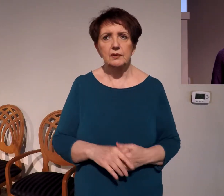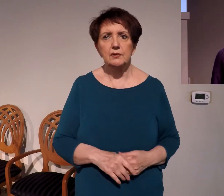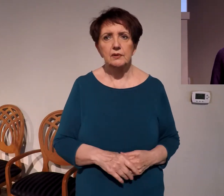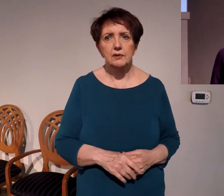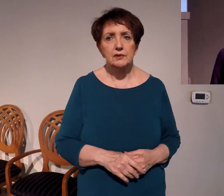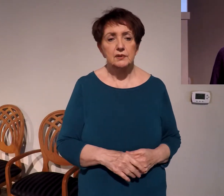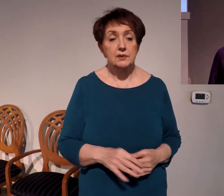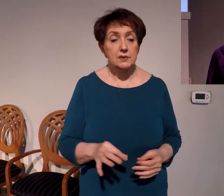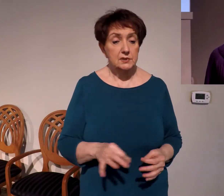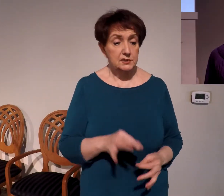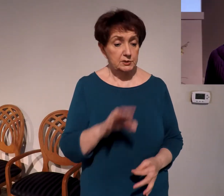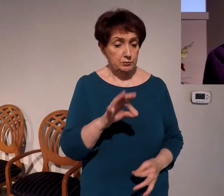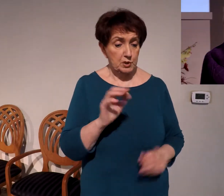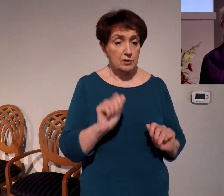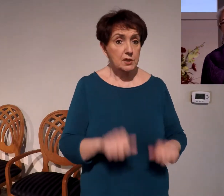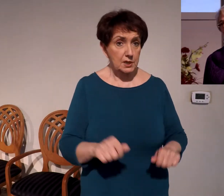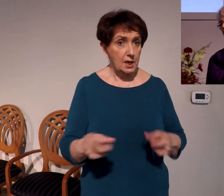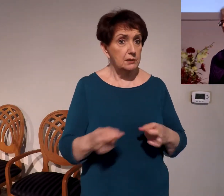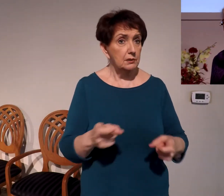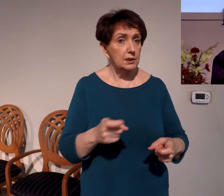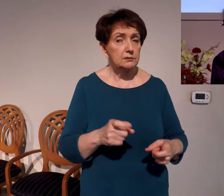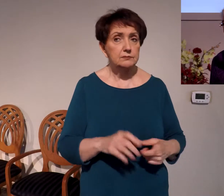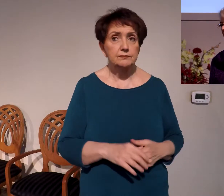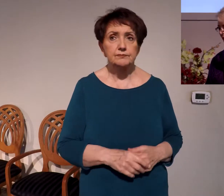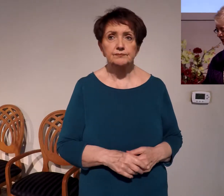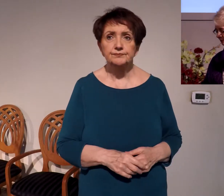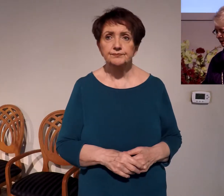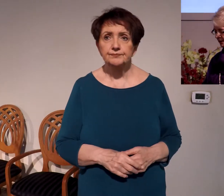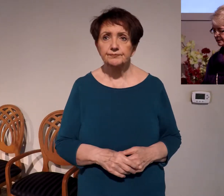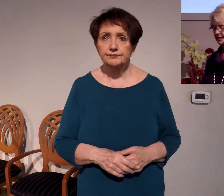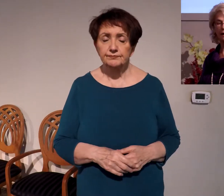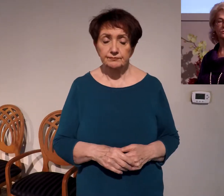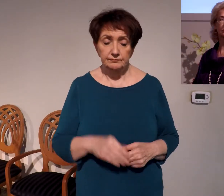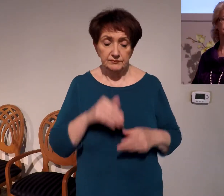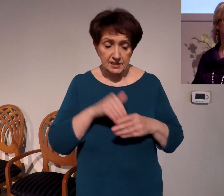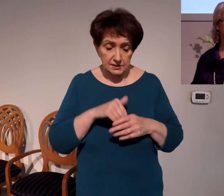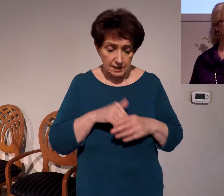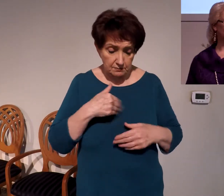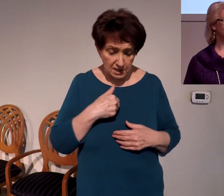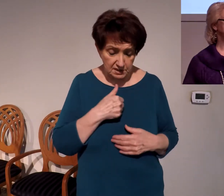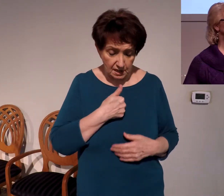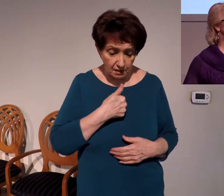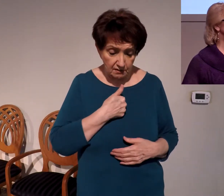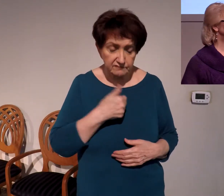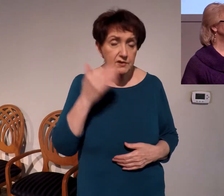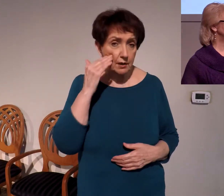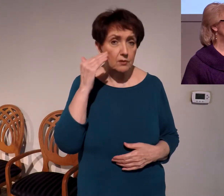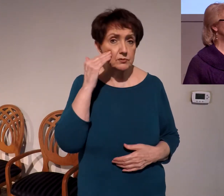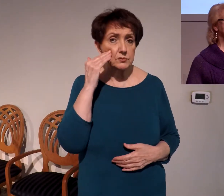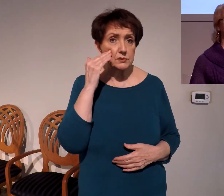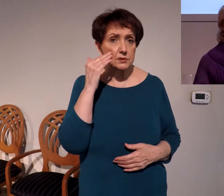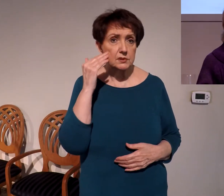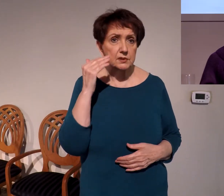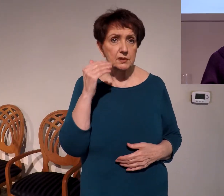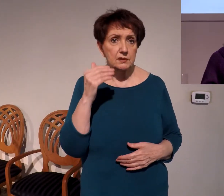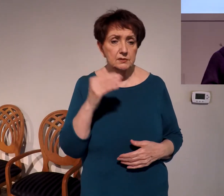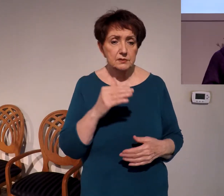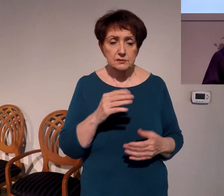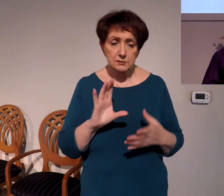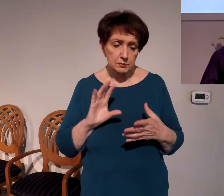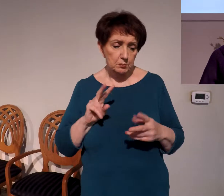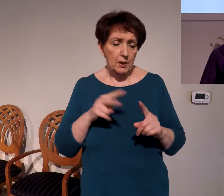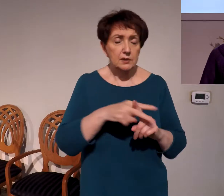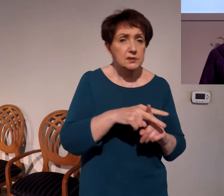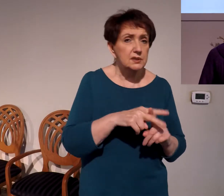Spirit knows how to handle this. There's that within me which knows. There's that within me that is absolutely plugged into all the energy in the